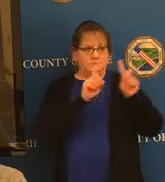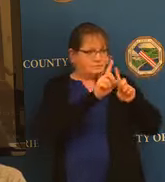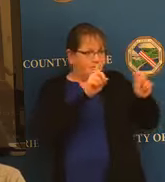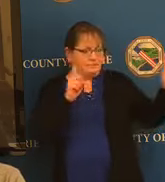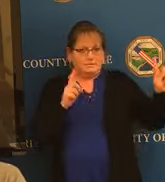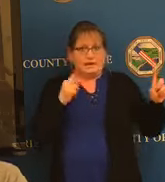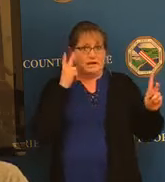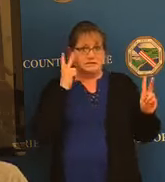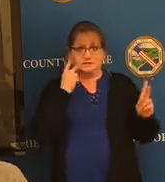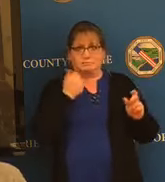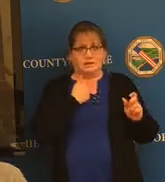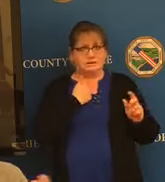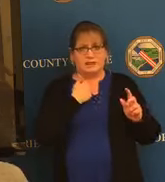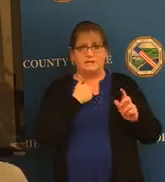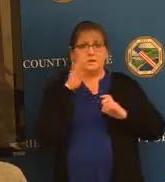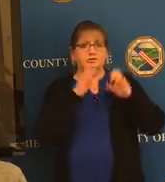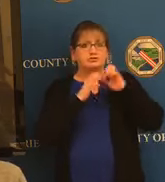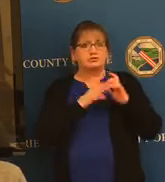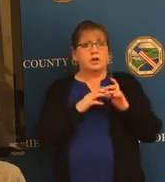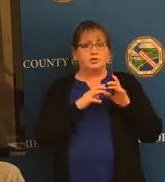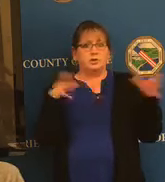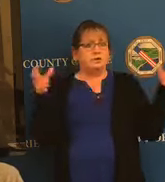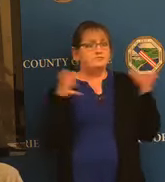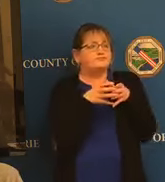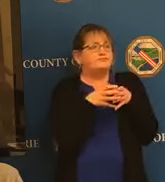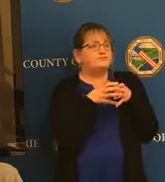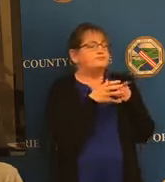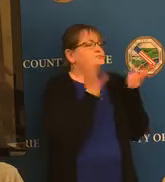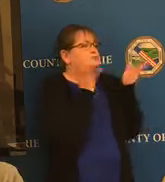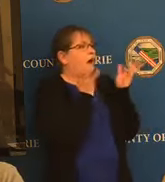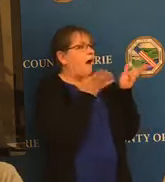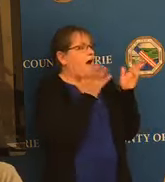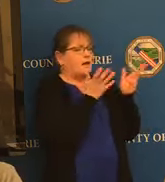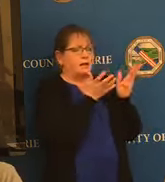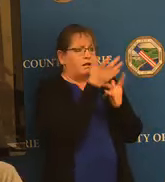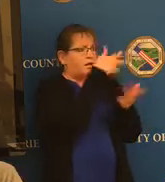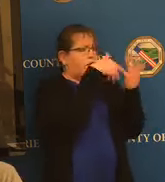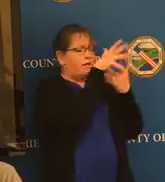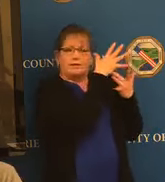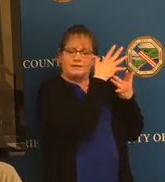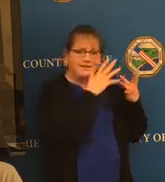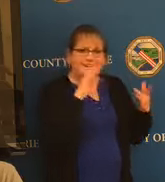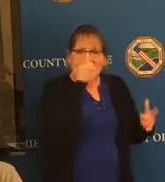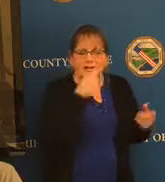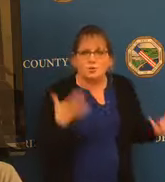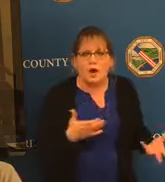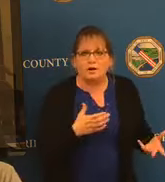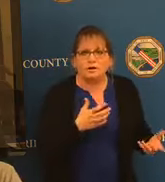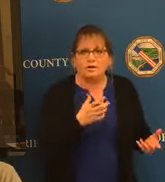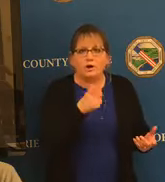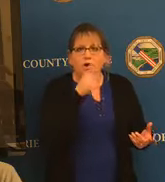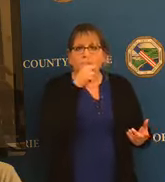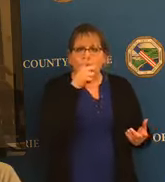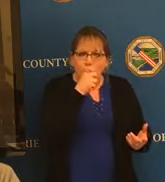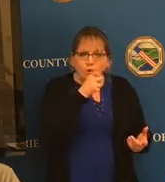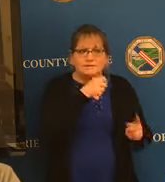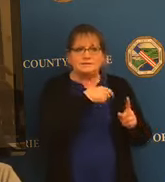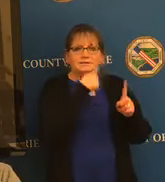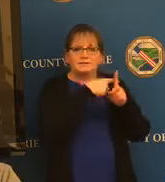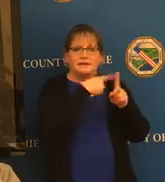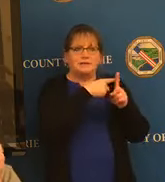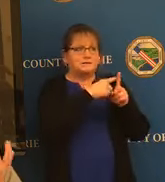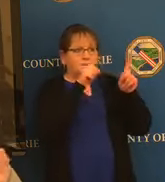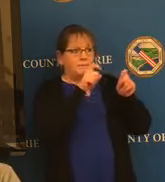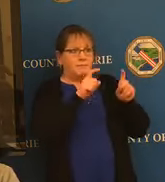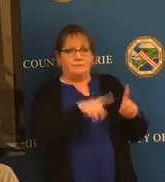construction sites where there's construction workers all en masse in the same spot. And guess what? Who do you think's tested positive under some of the things